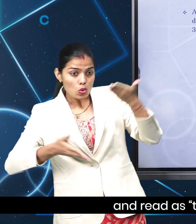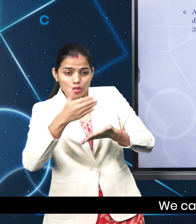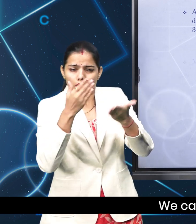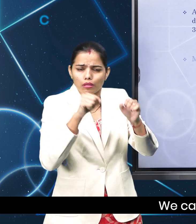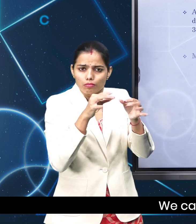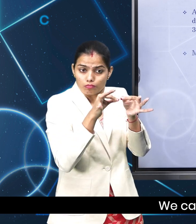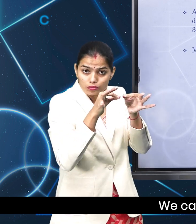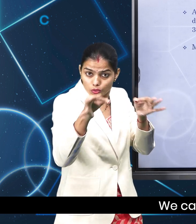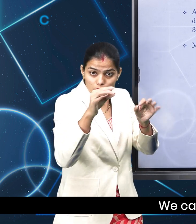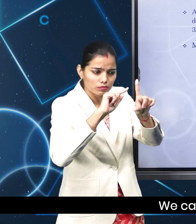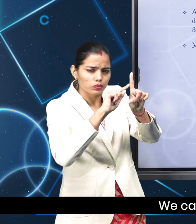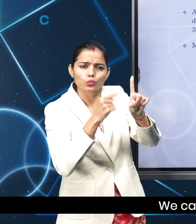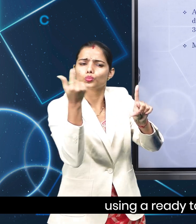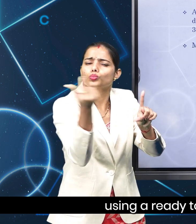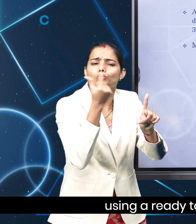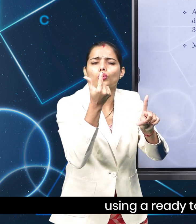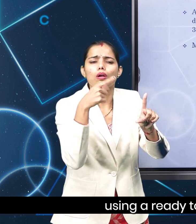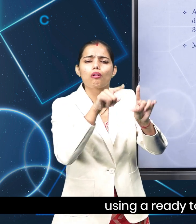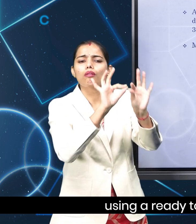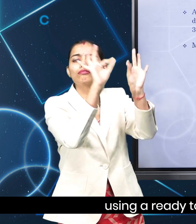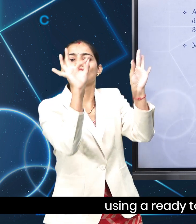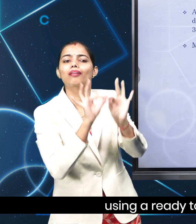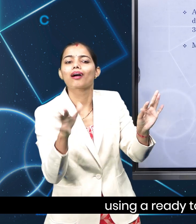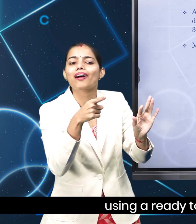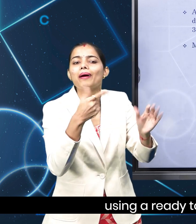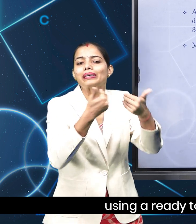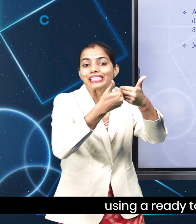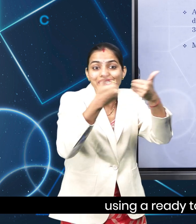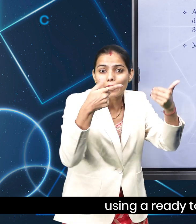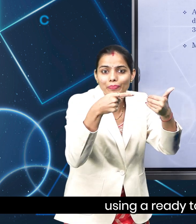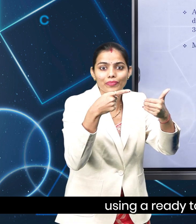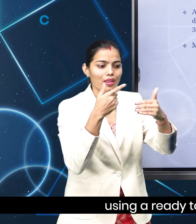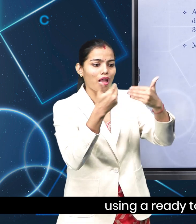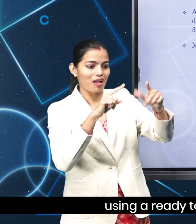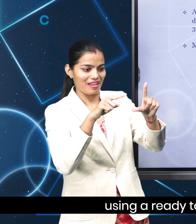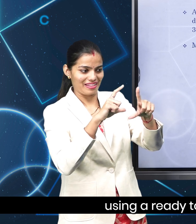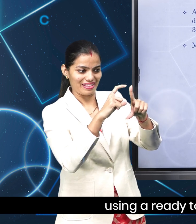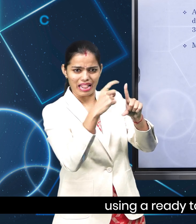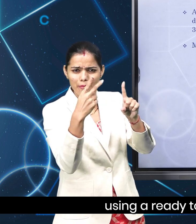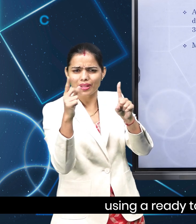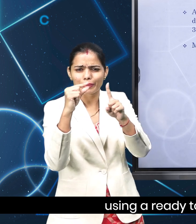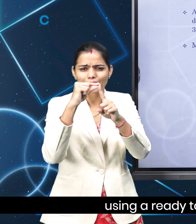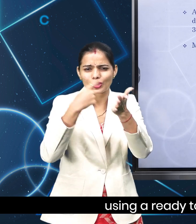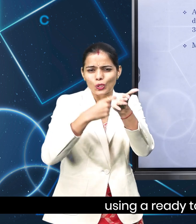We can measure the angle using a ready-to-use device called protractor.